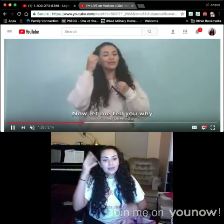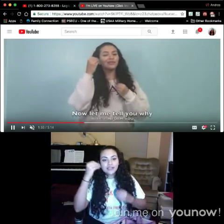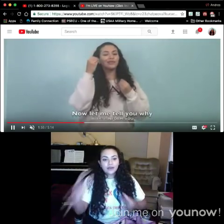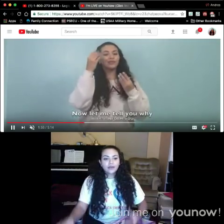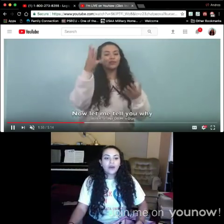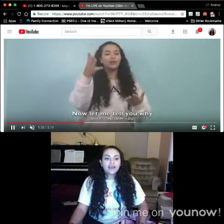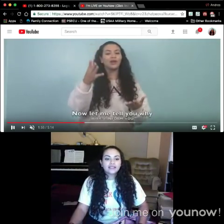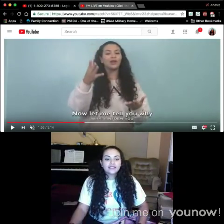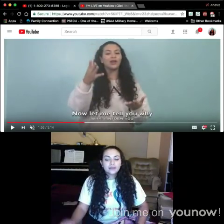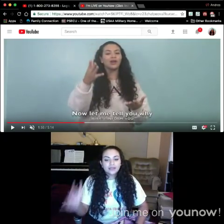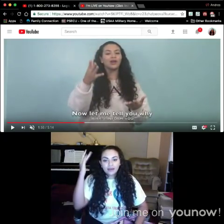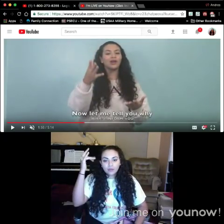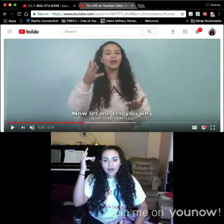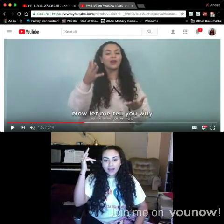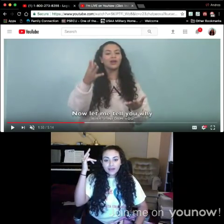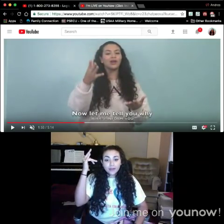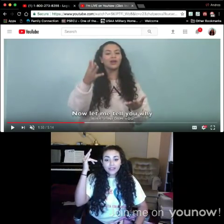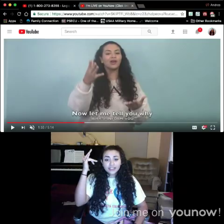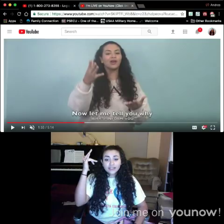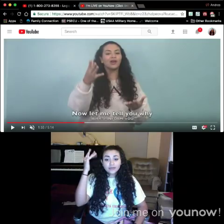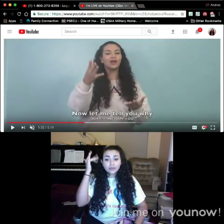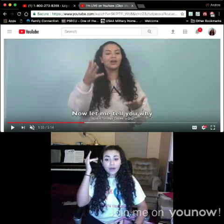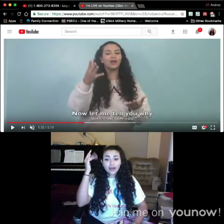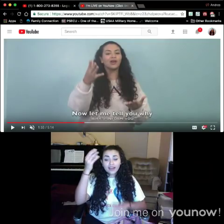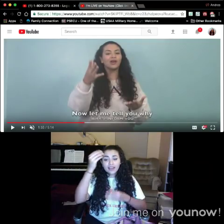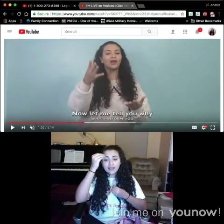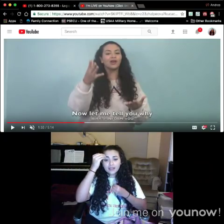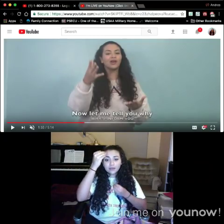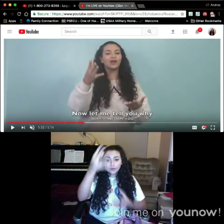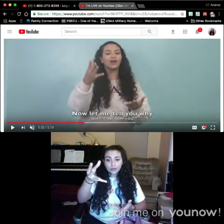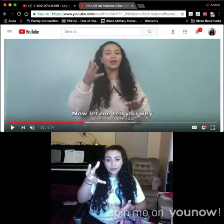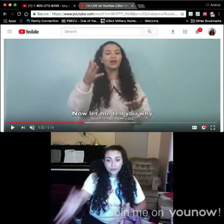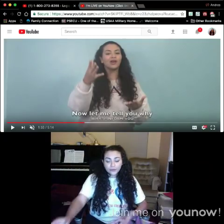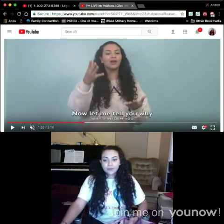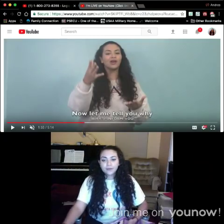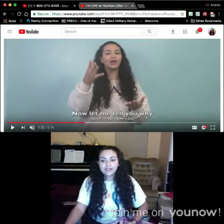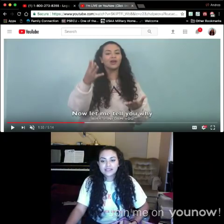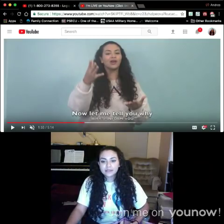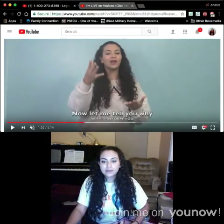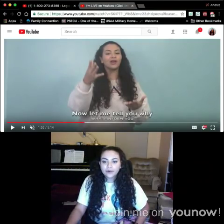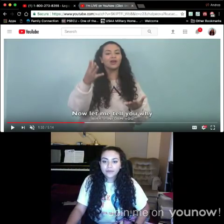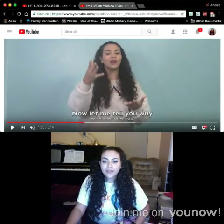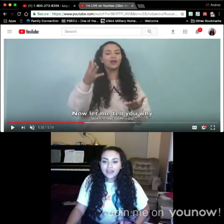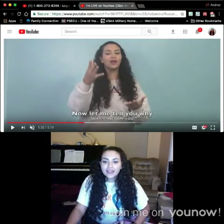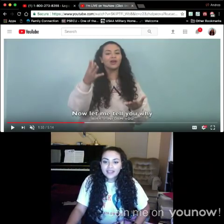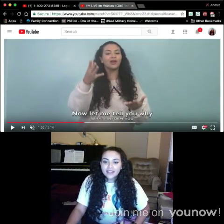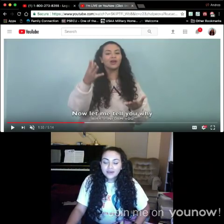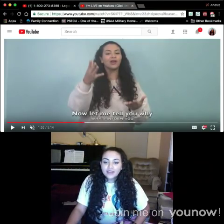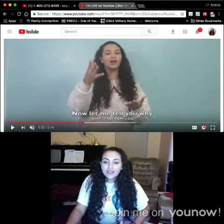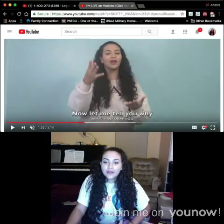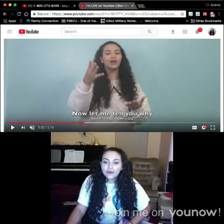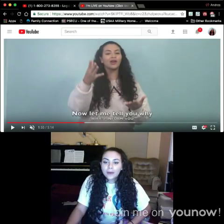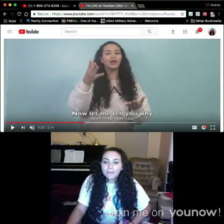And let me tell you why. It's the same thing. Why, question, why, and then inform you. It's the same as before. Thank